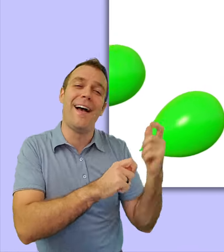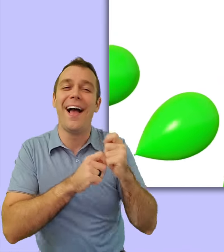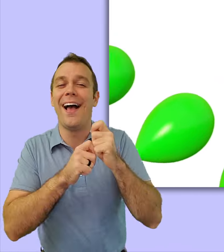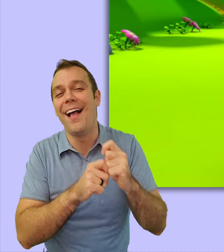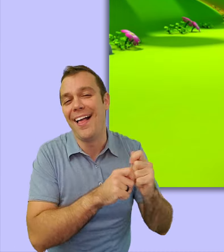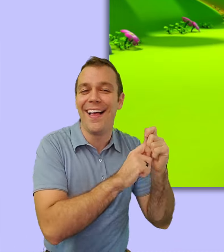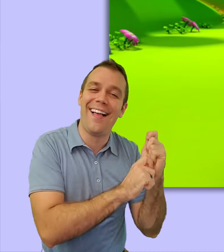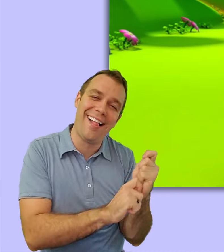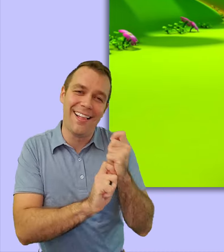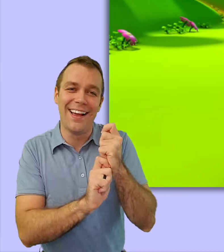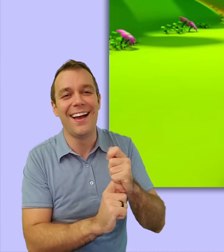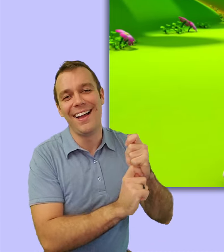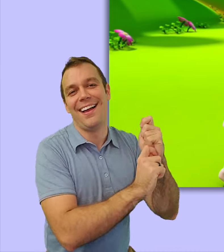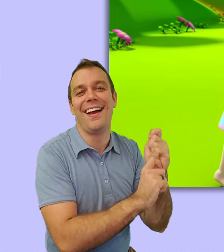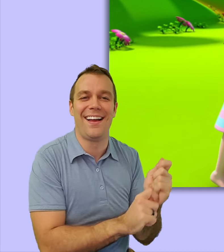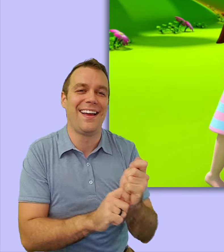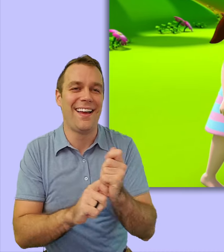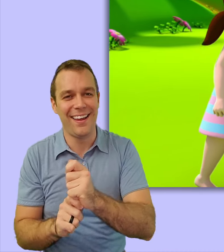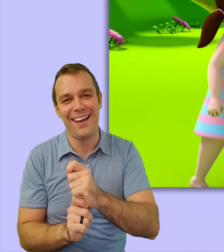balloons.